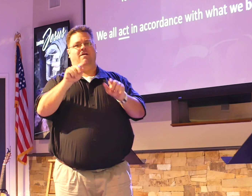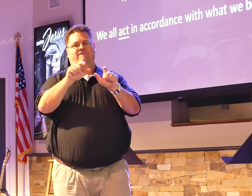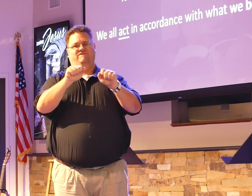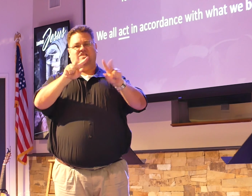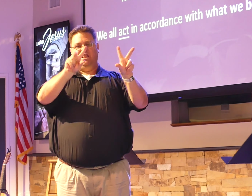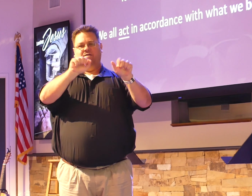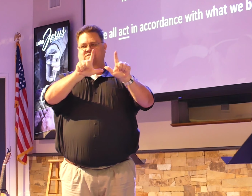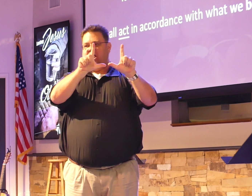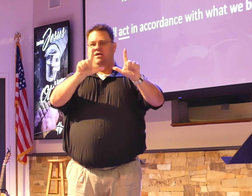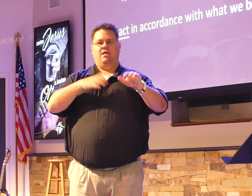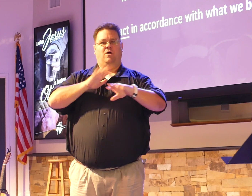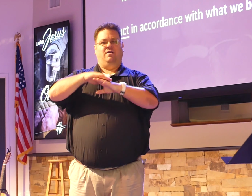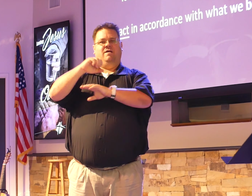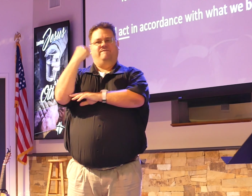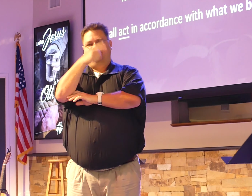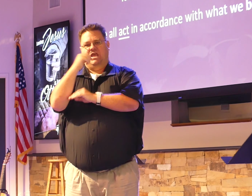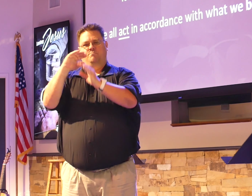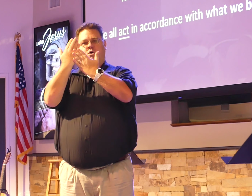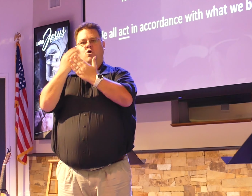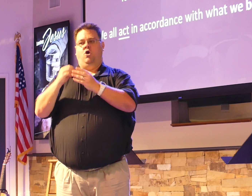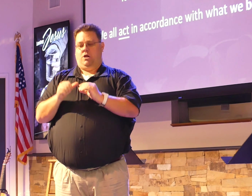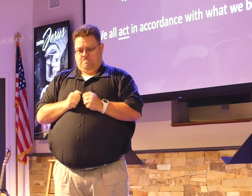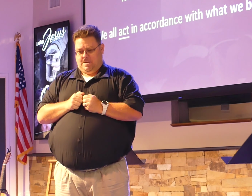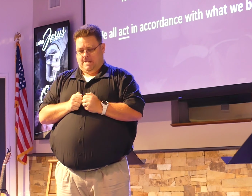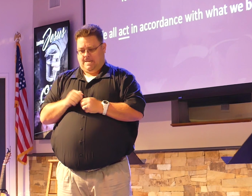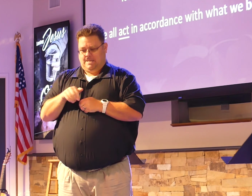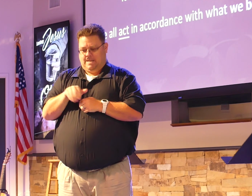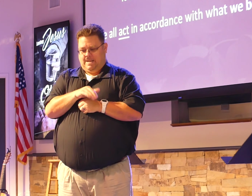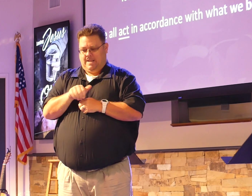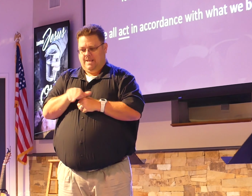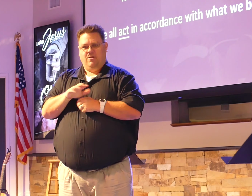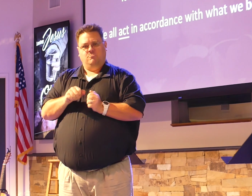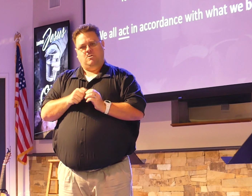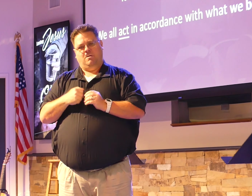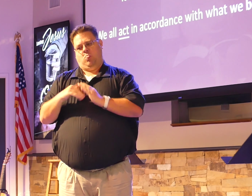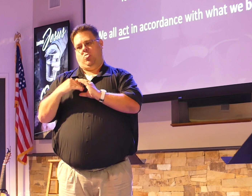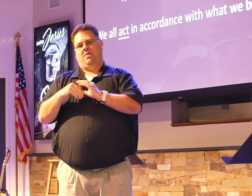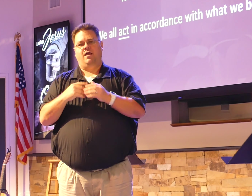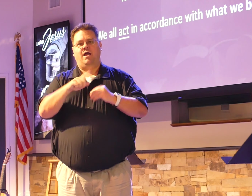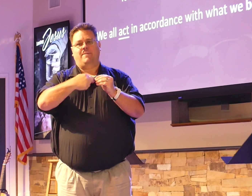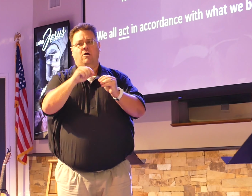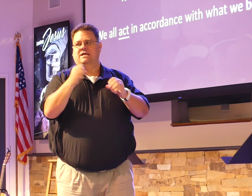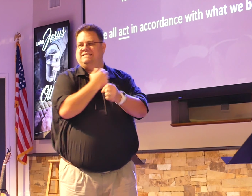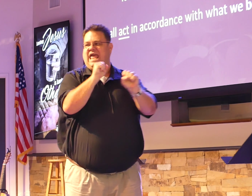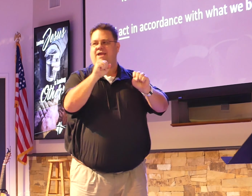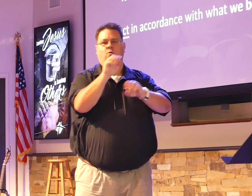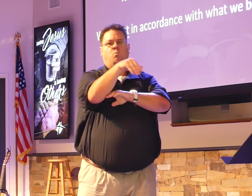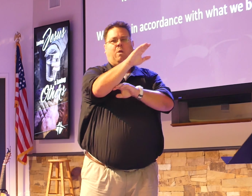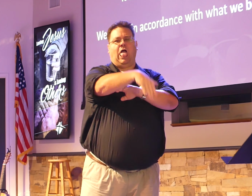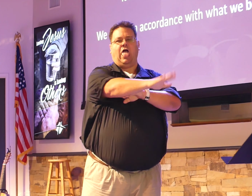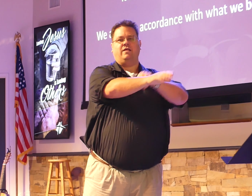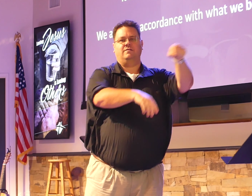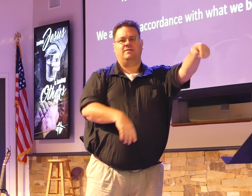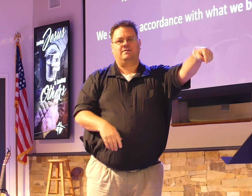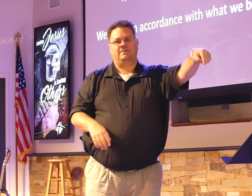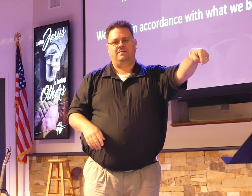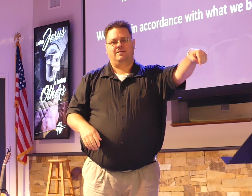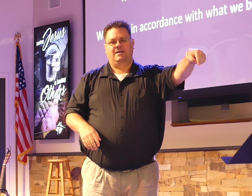Facebook. They send out tweets about it. They're about, for example, we'll just throw out a bit, saving ways. Alright. And that's what they're about. That's fine.